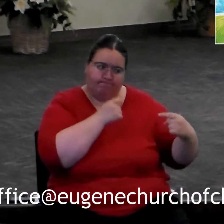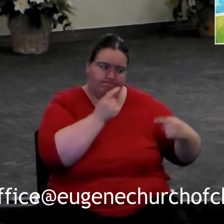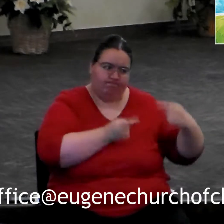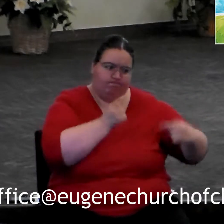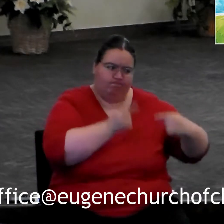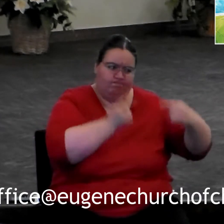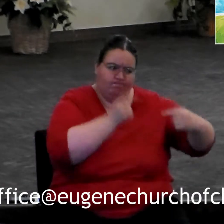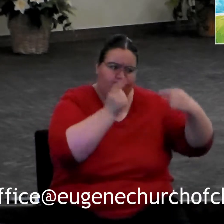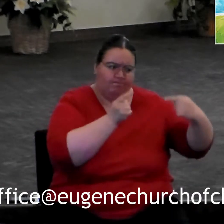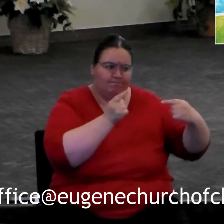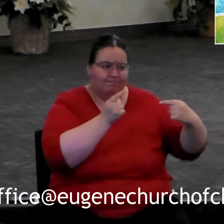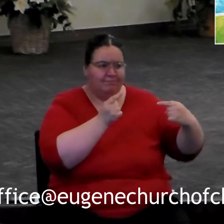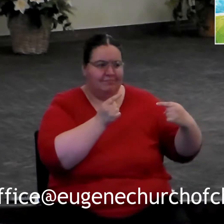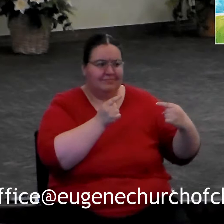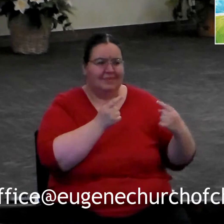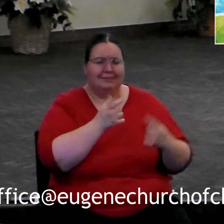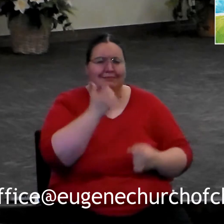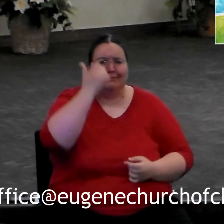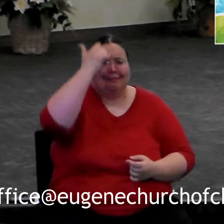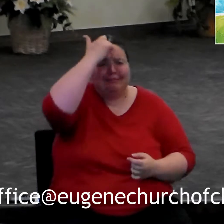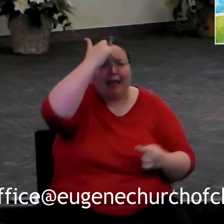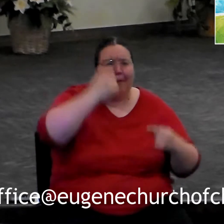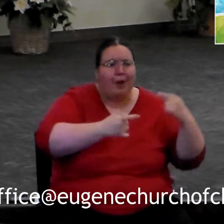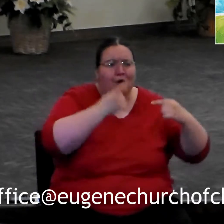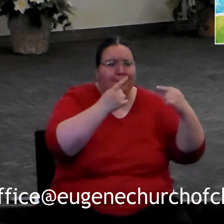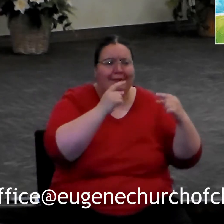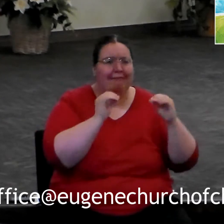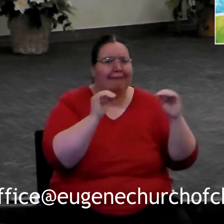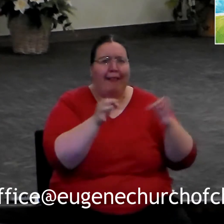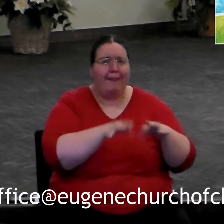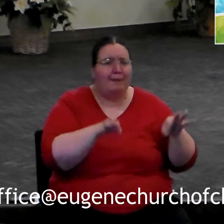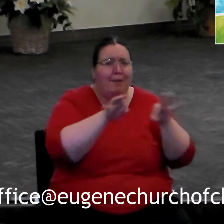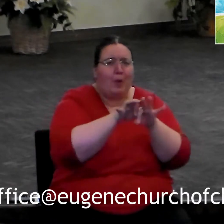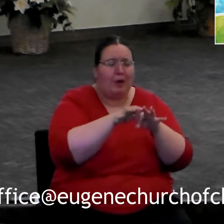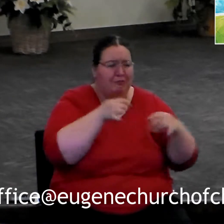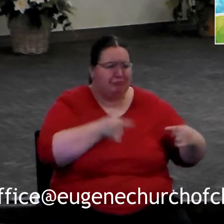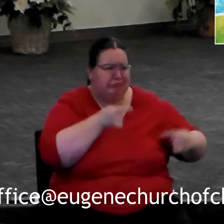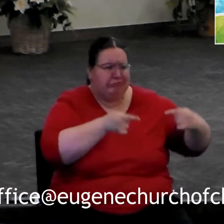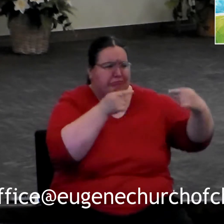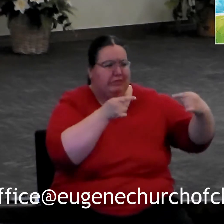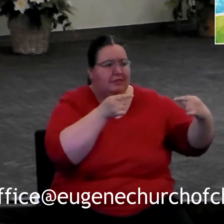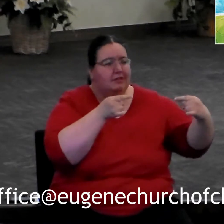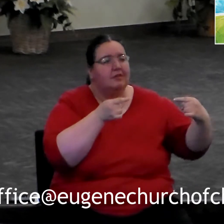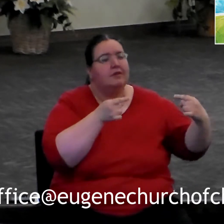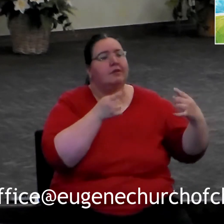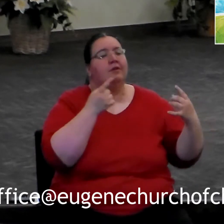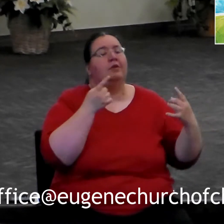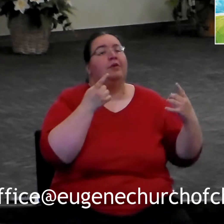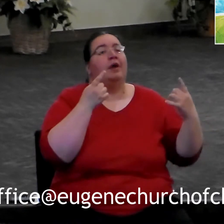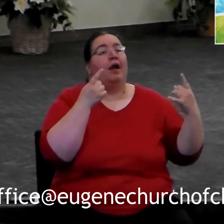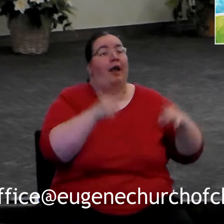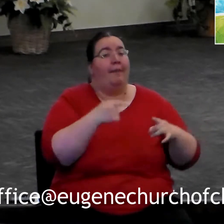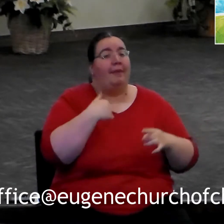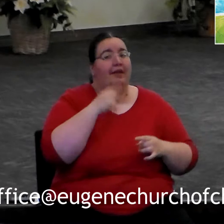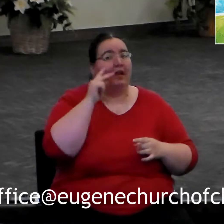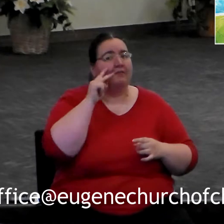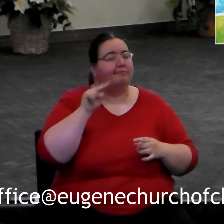argument about nothing that is all that important. And at one point, I glance out of the corner of my eye, and I can see my in-laws all lined up